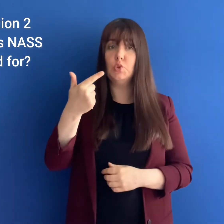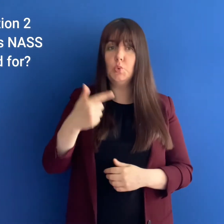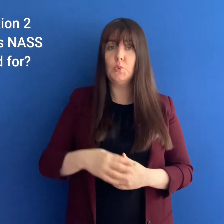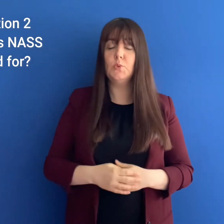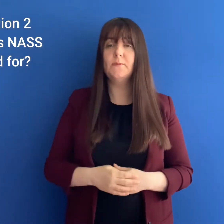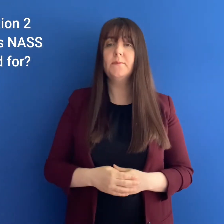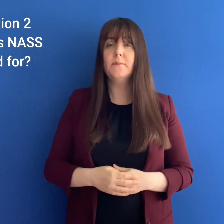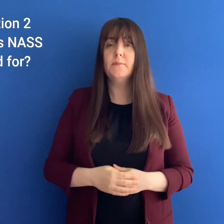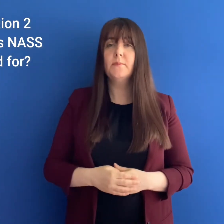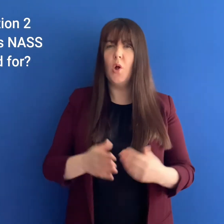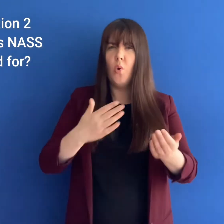Section 2.